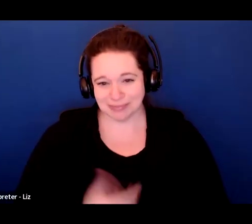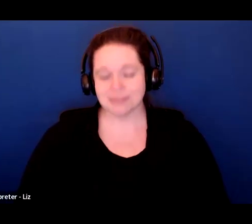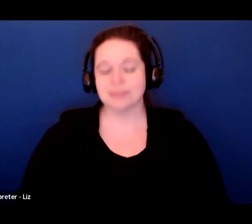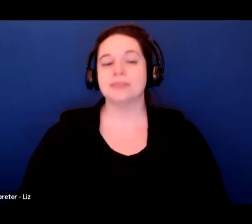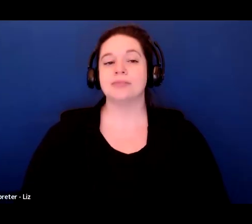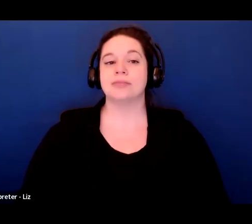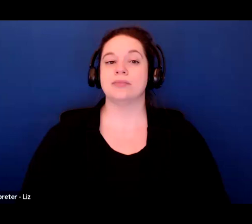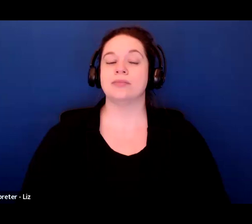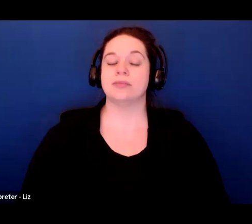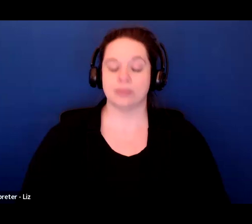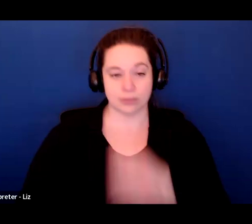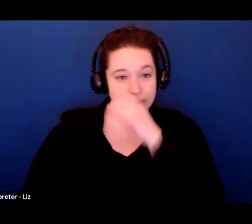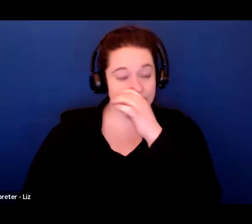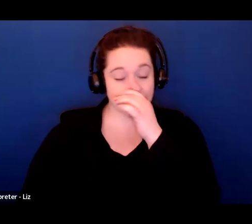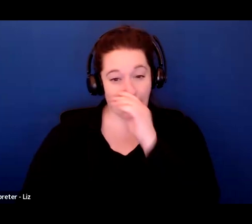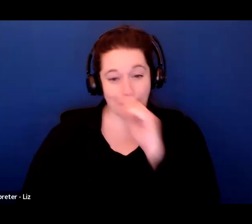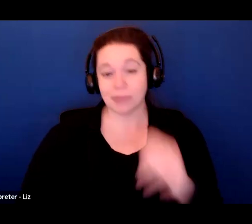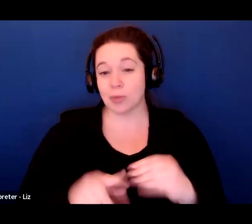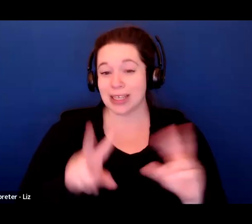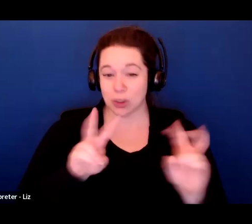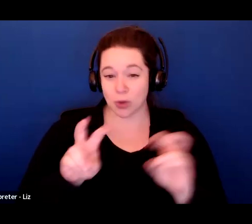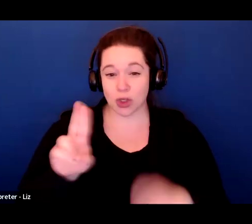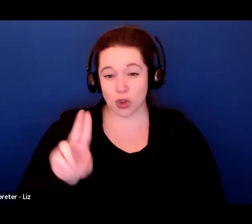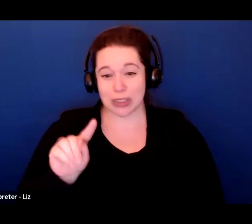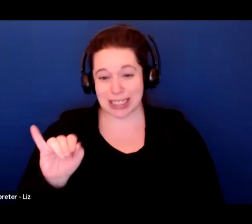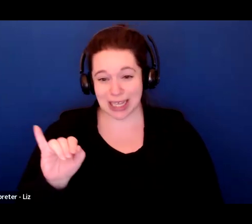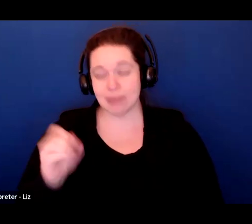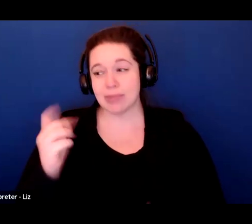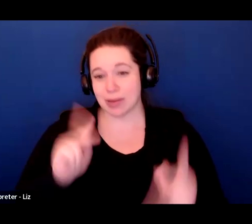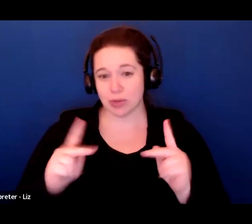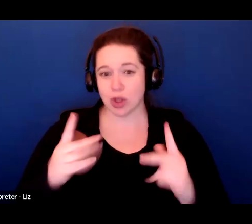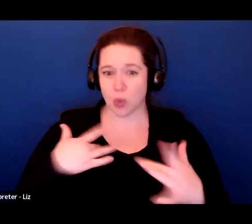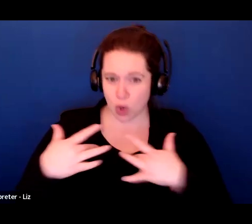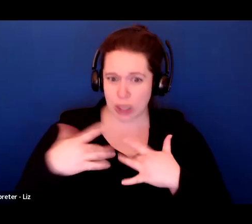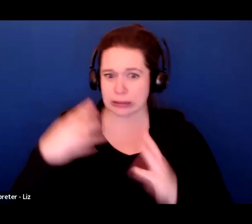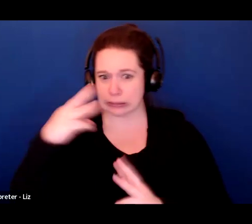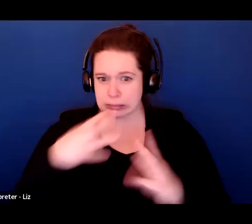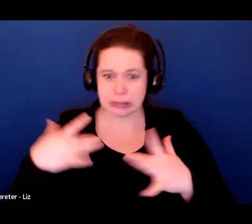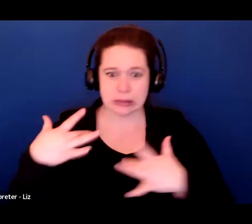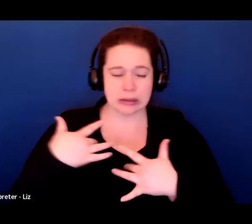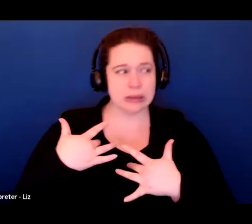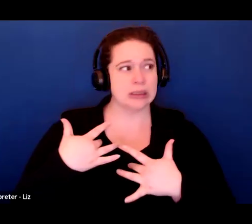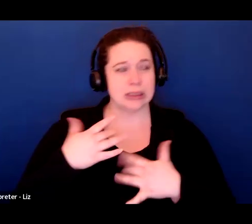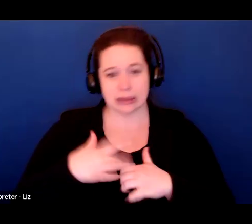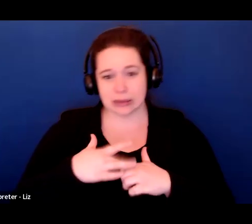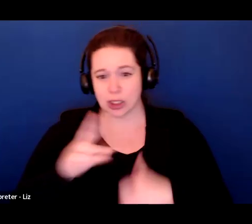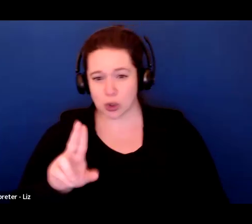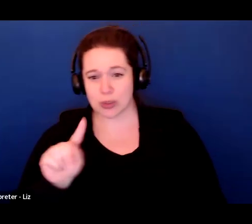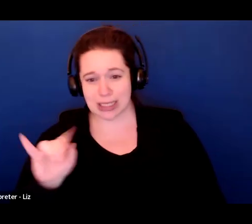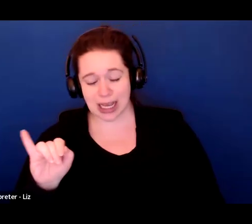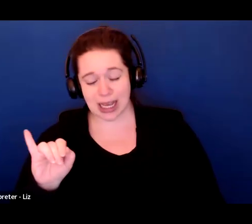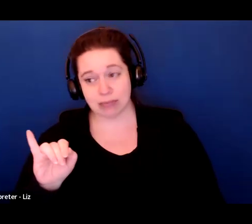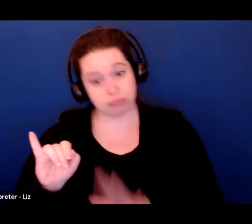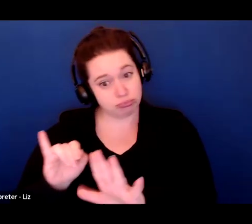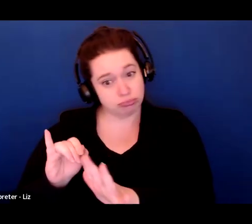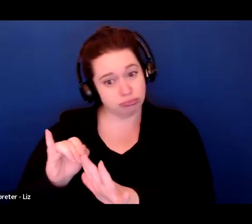the issues about UTIs, everybody's very worried about UTIs, and rightly so. But you have to think about,